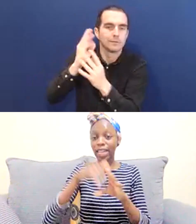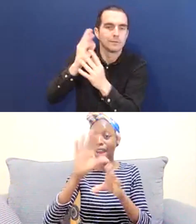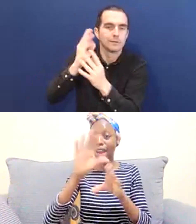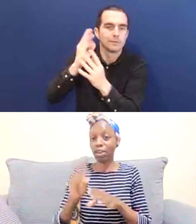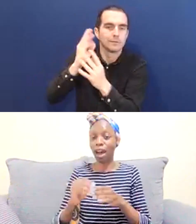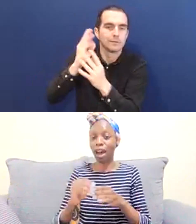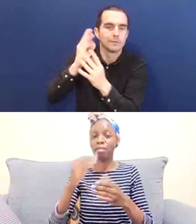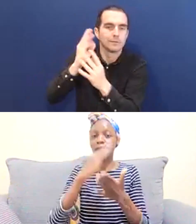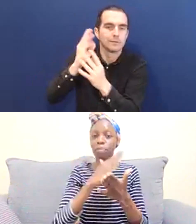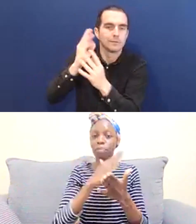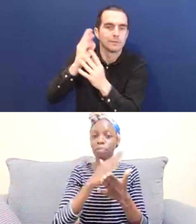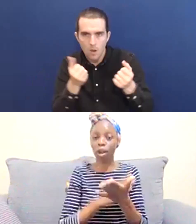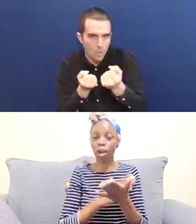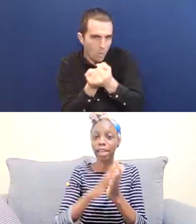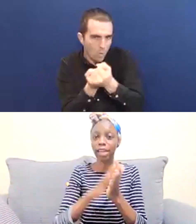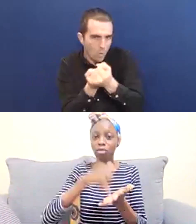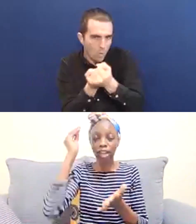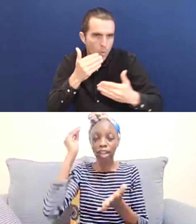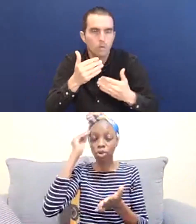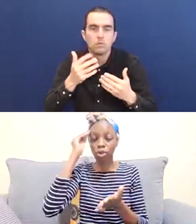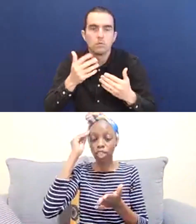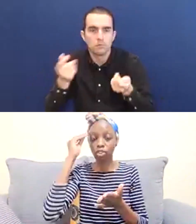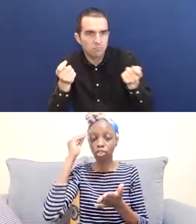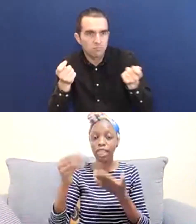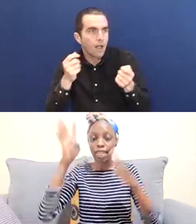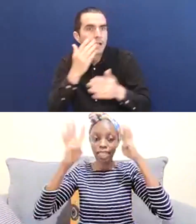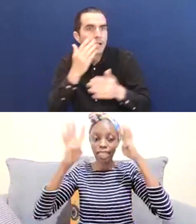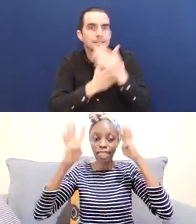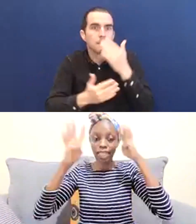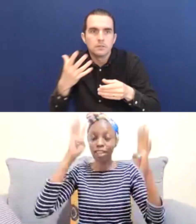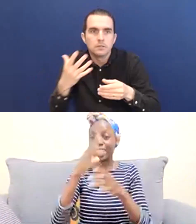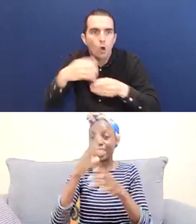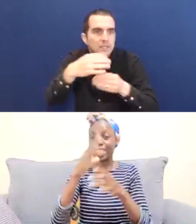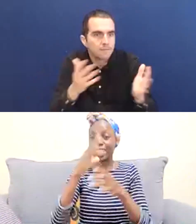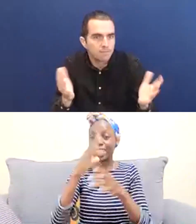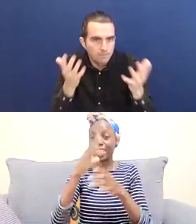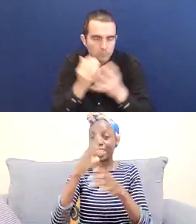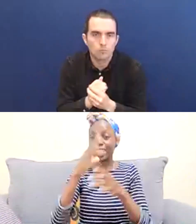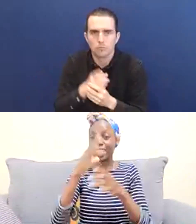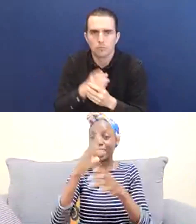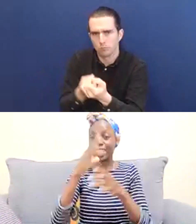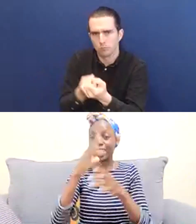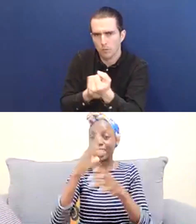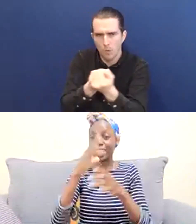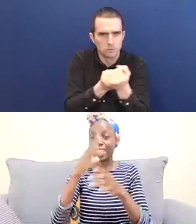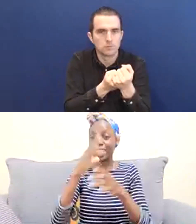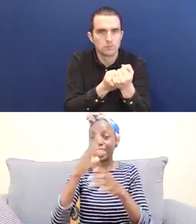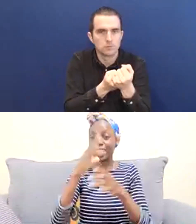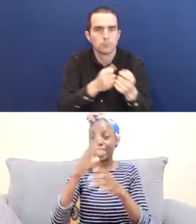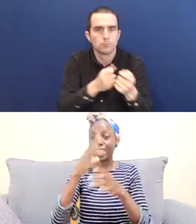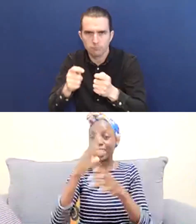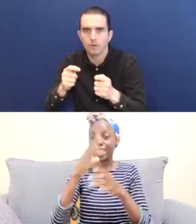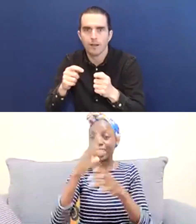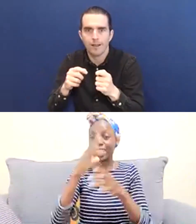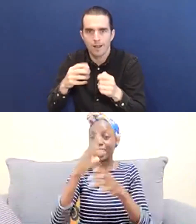program and Inclusive Education Initiative Trust Fund. Previously, she worked as Director of